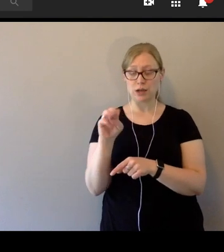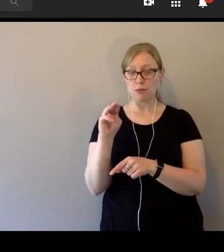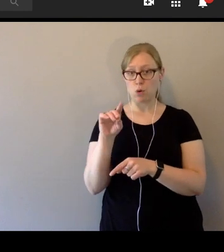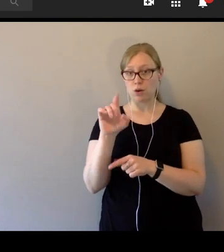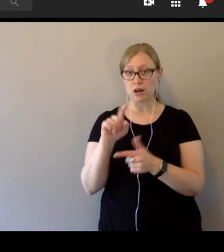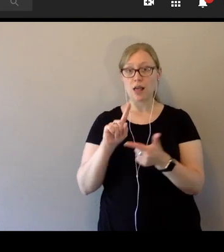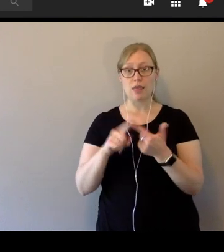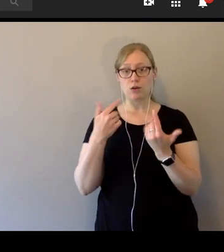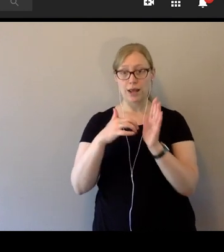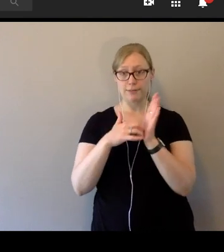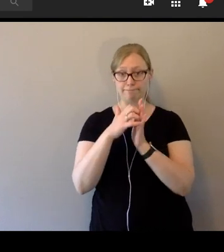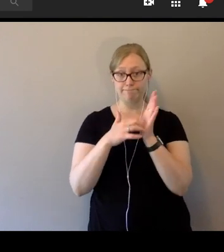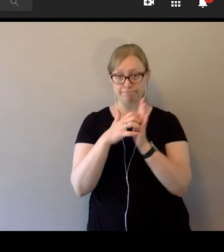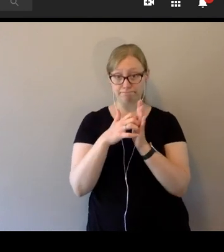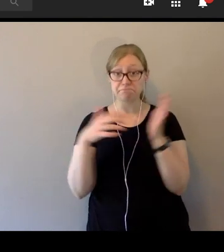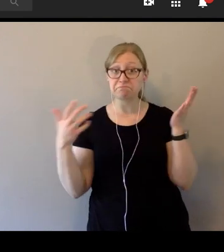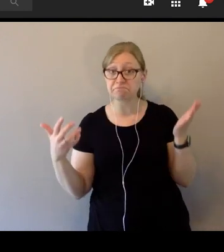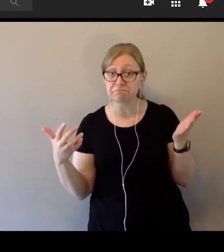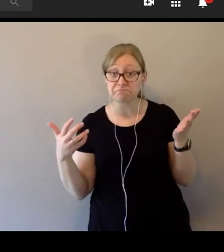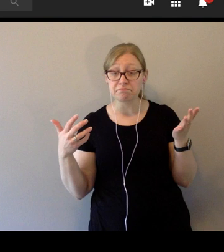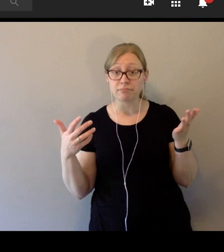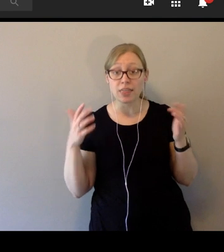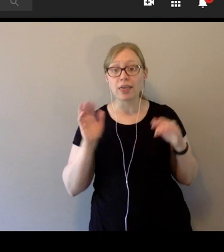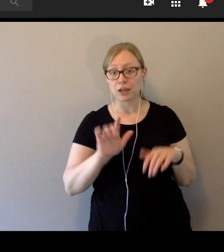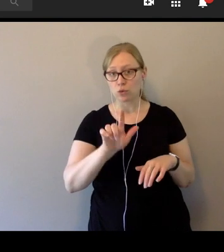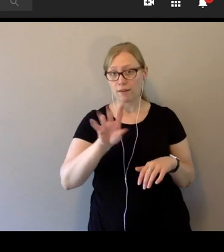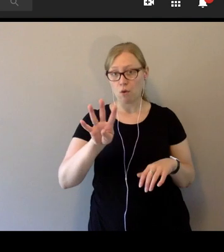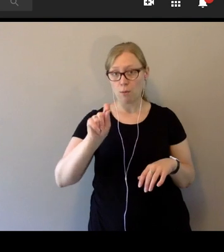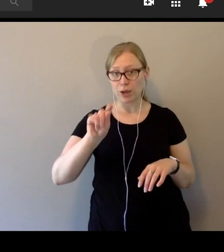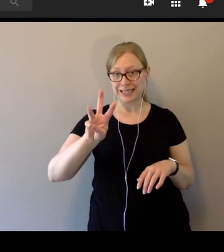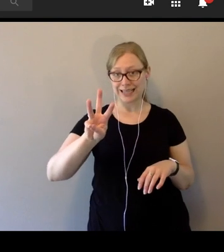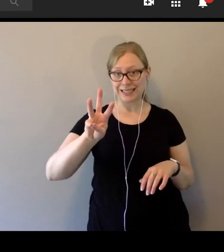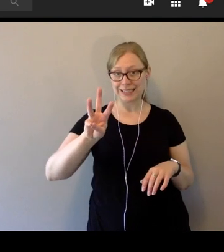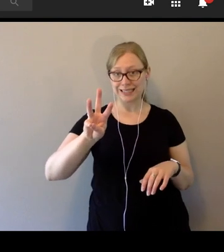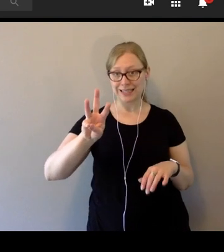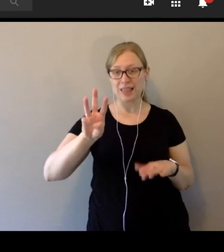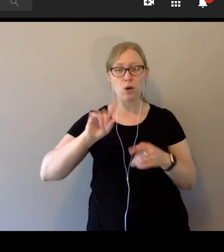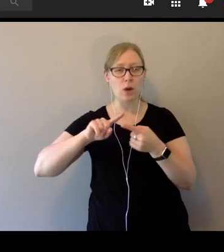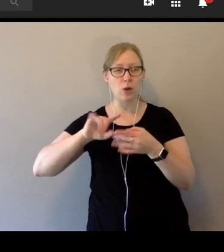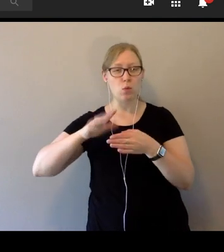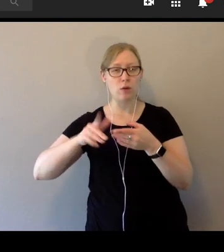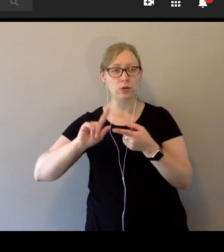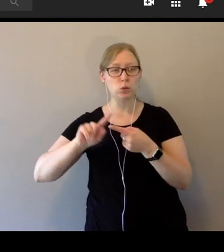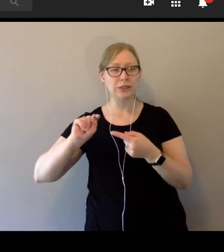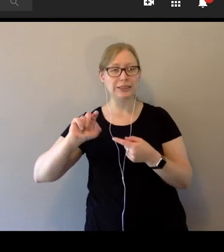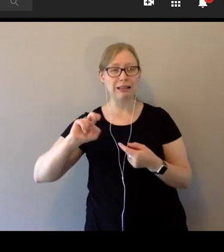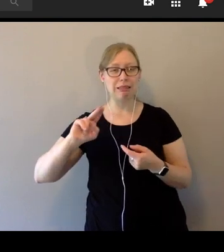calculator. And it turns out that's 24.6, rounded to the tenths place.